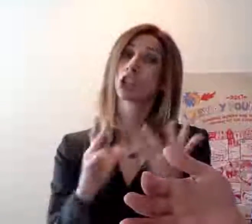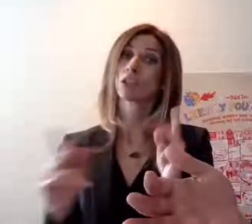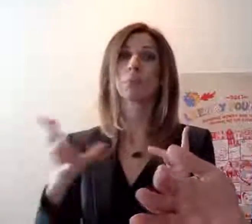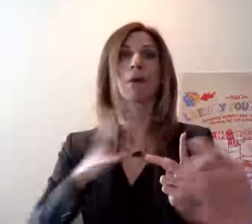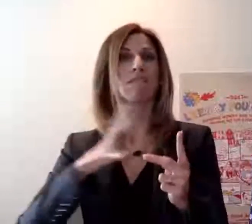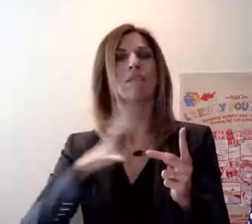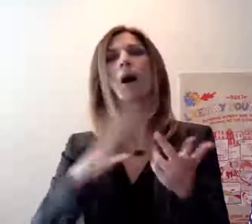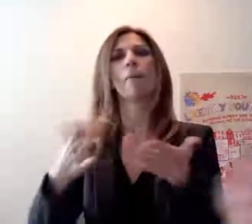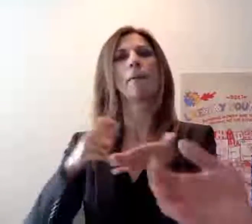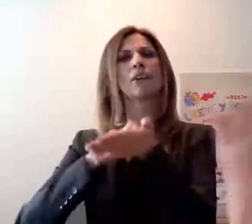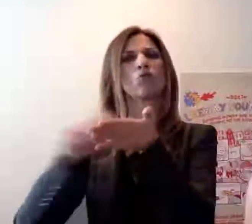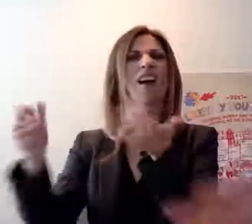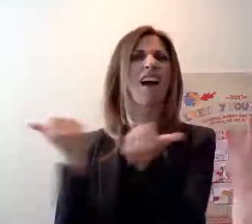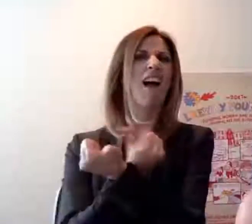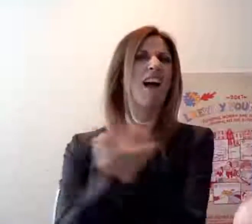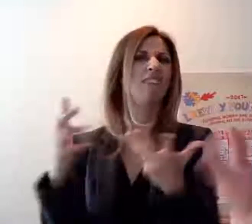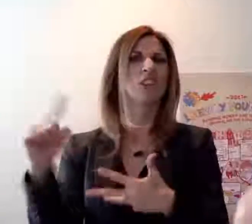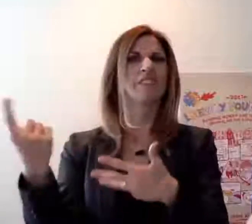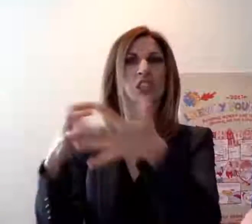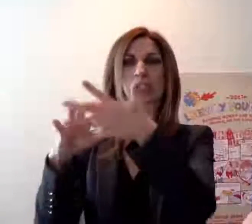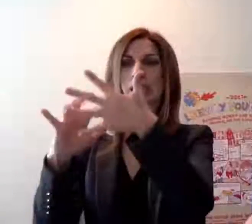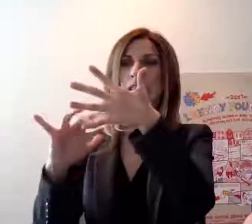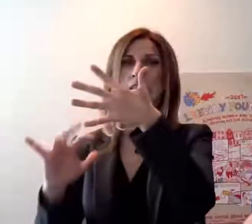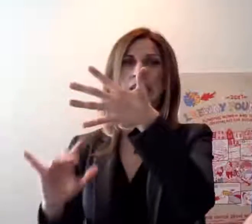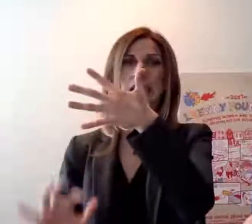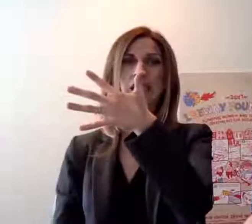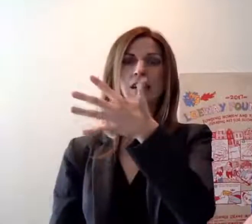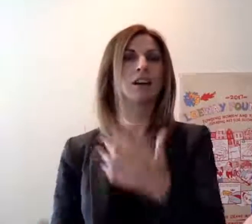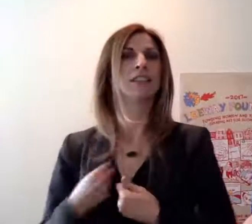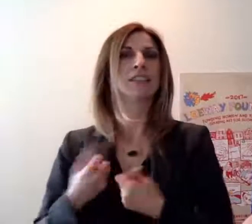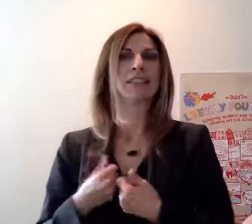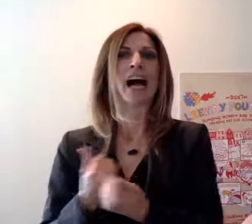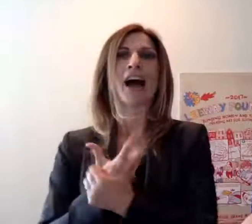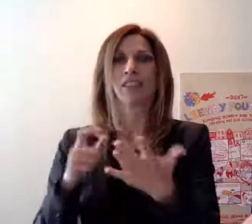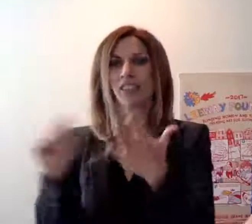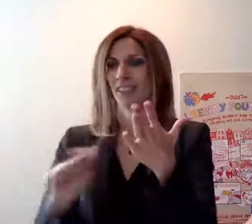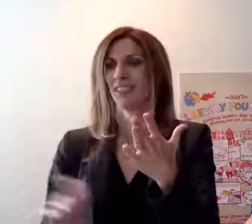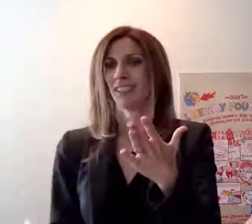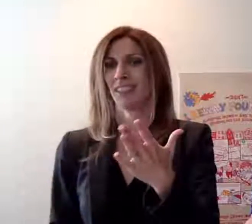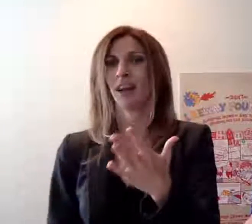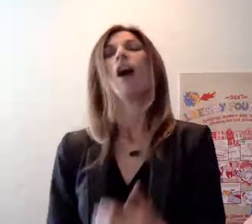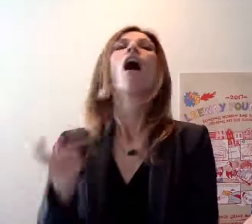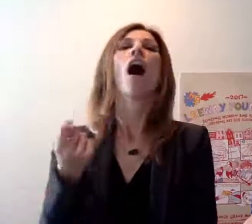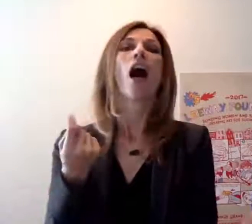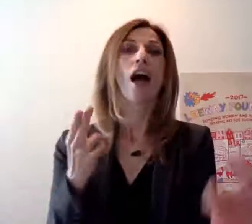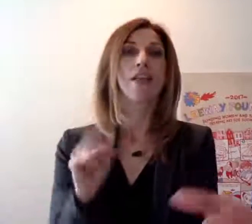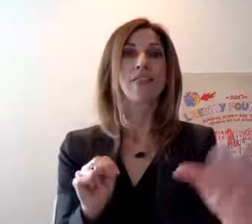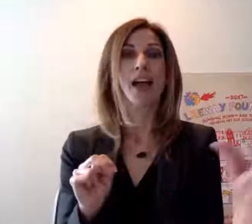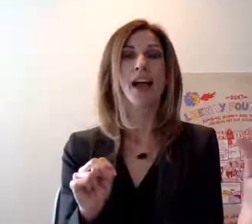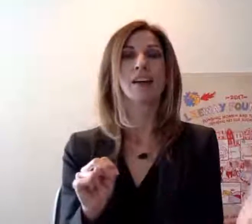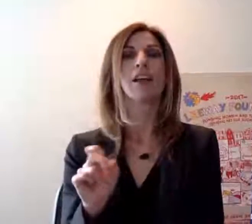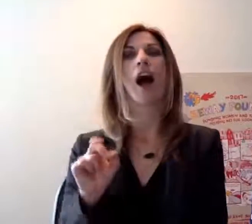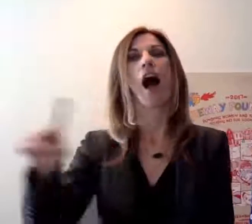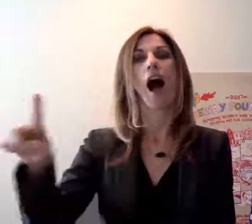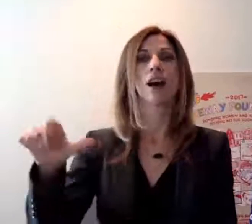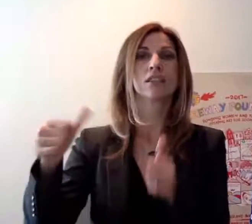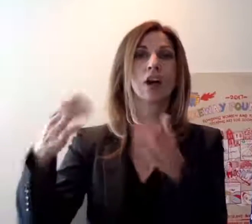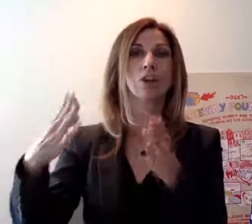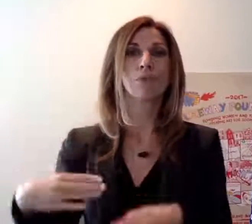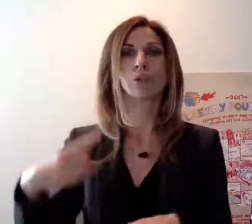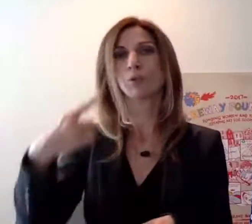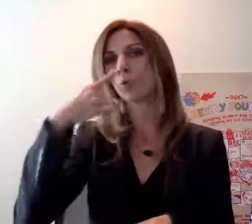overwrite first, write everything that you feel like you need to say and get it out on the page. And then ask someone to look over